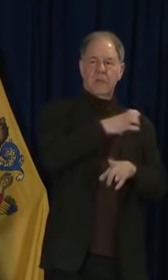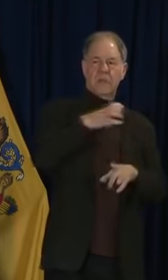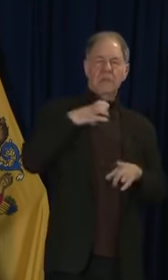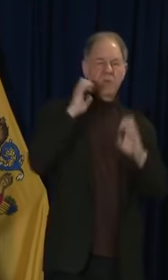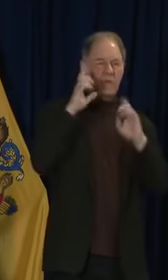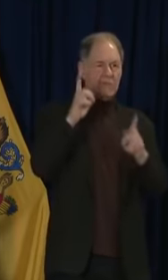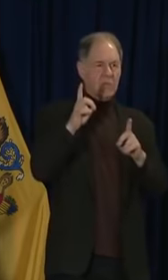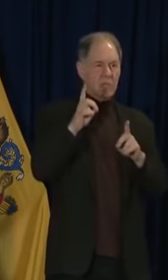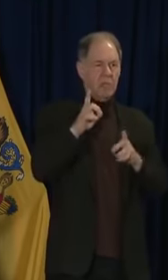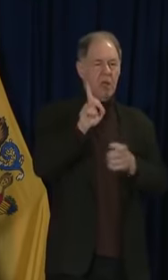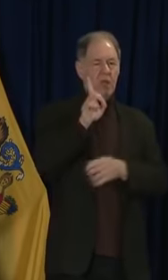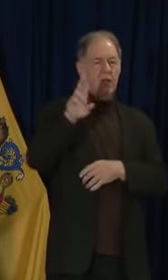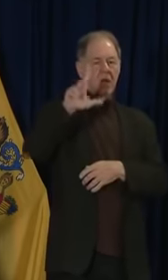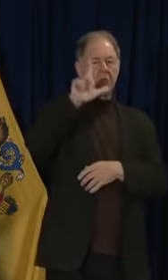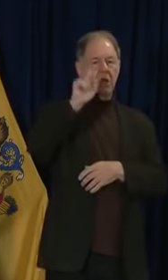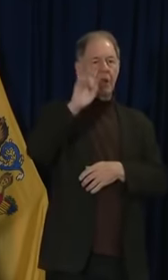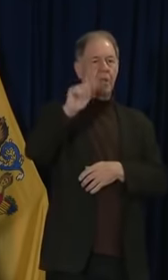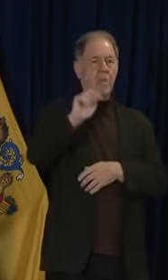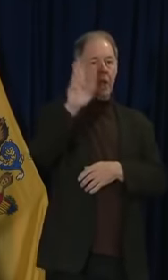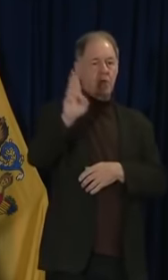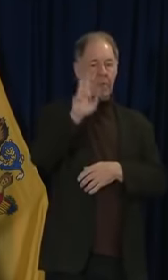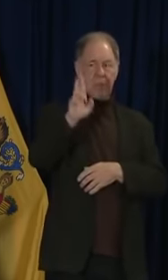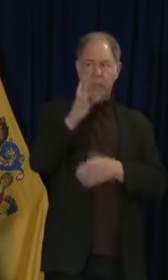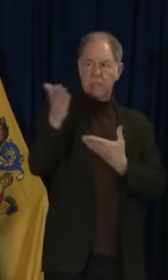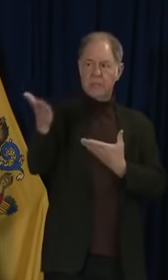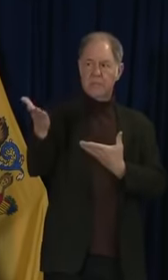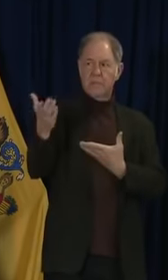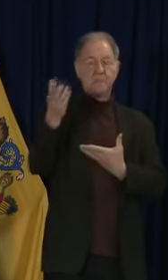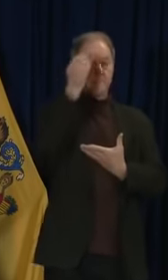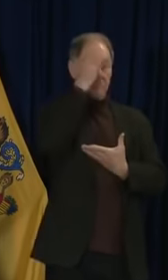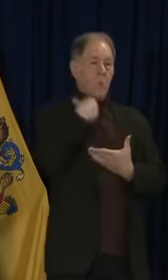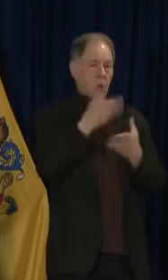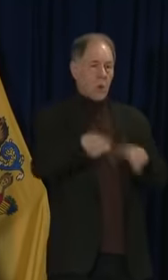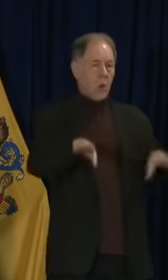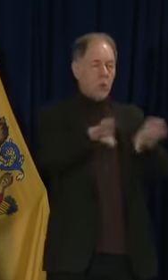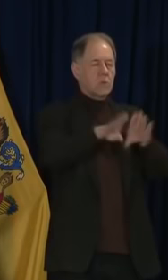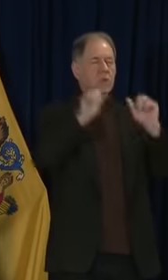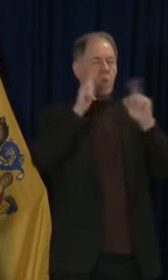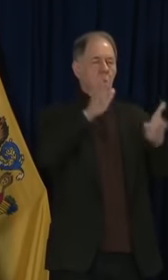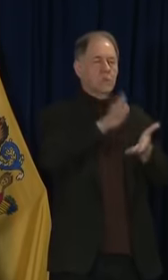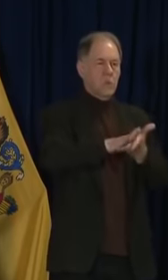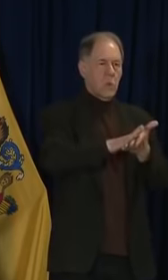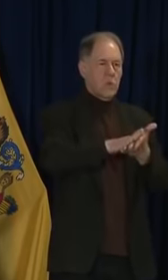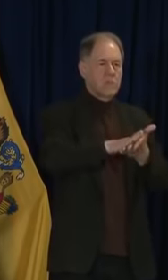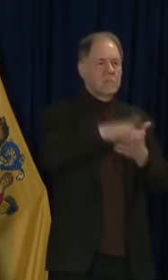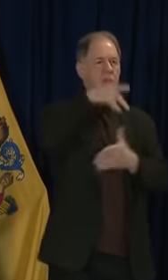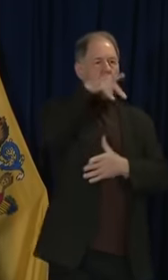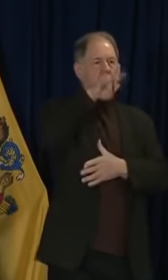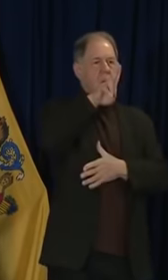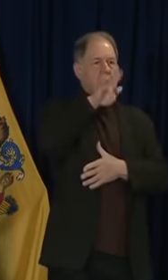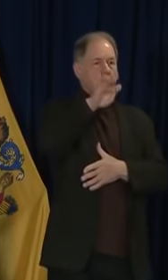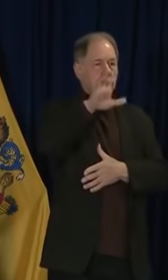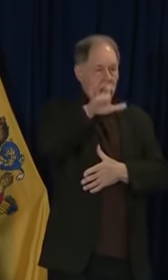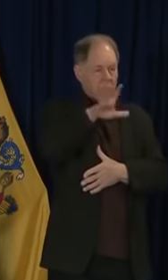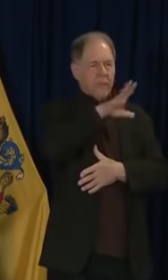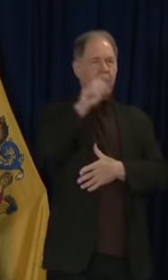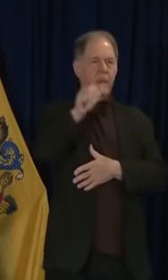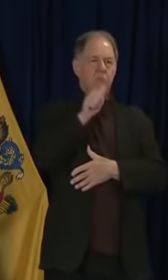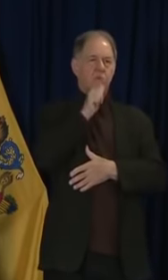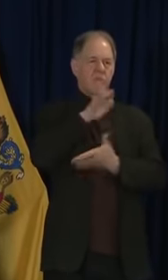Education, Dr. Lamont Repollet. As I mentioned, we are closing all schools, public and private, effective, I guess, at the end of the school